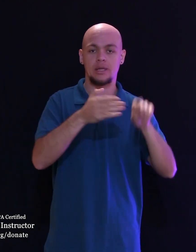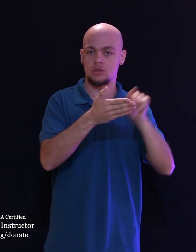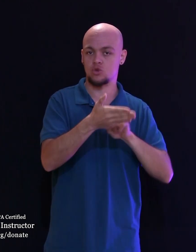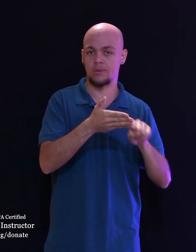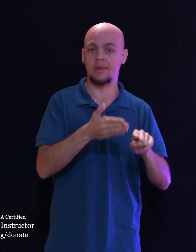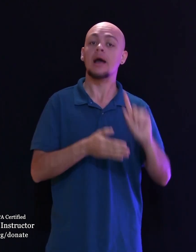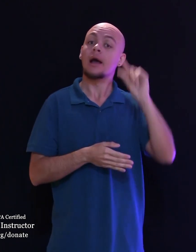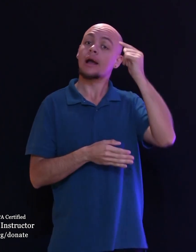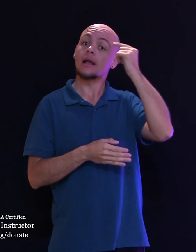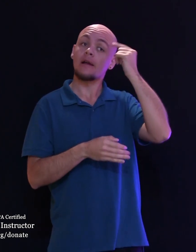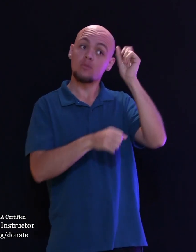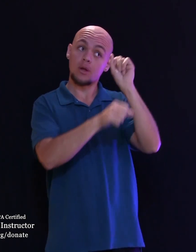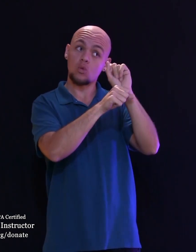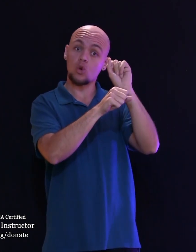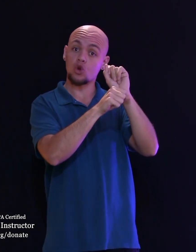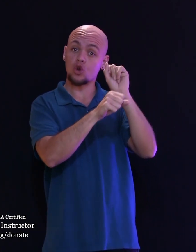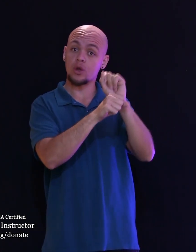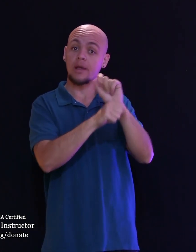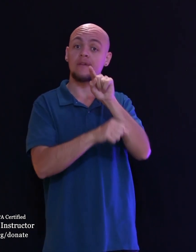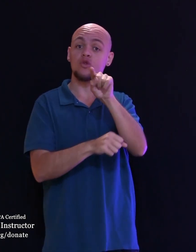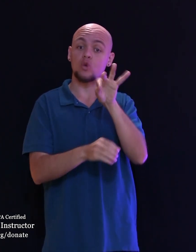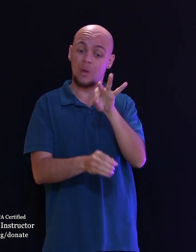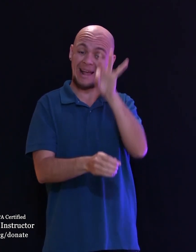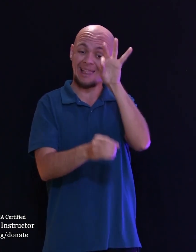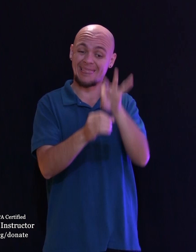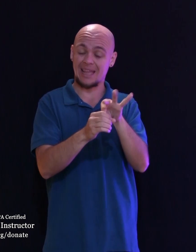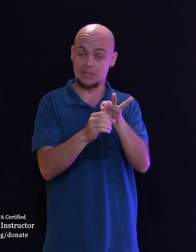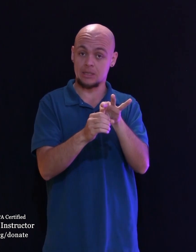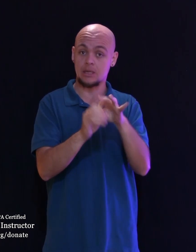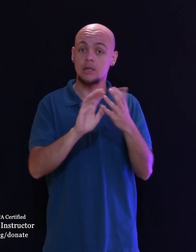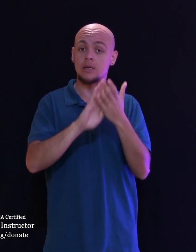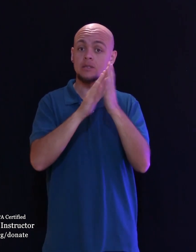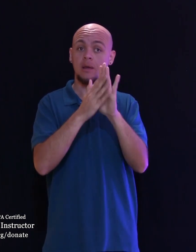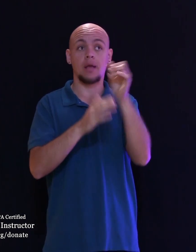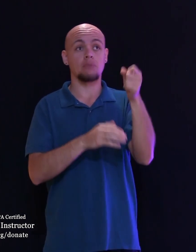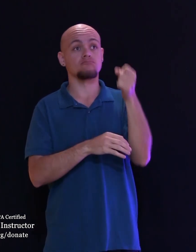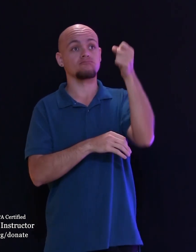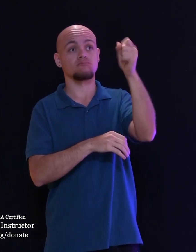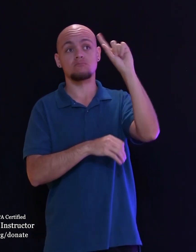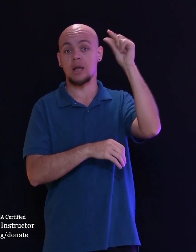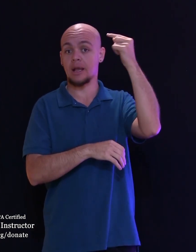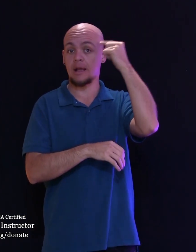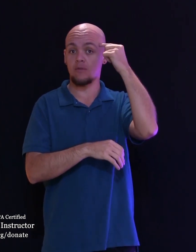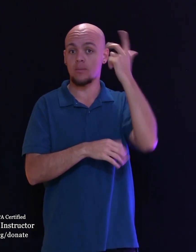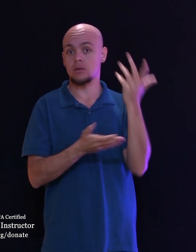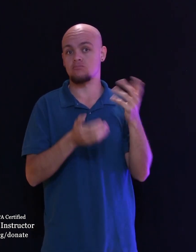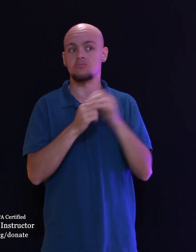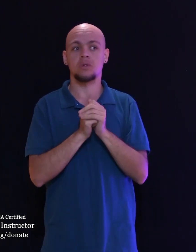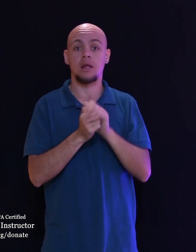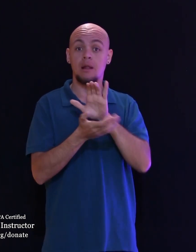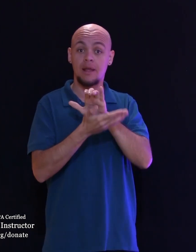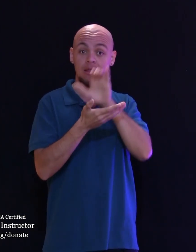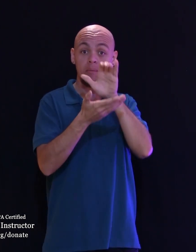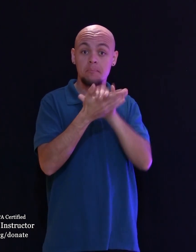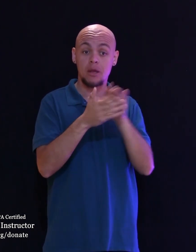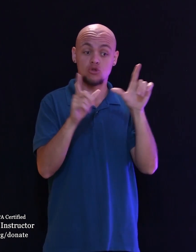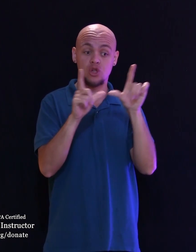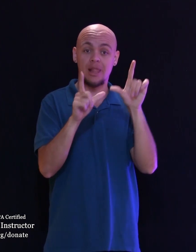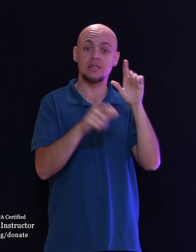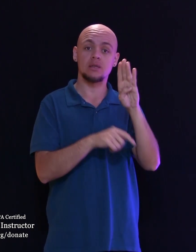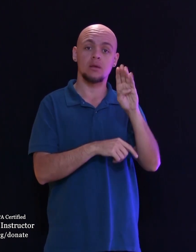Governmental offices, if you were elected to a certain office, like you're the head of the Marriage License